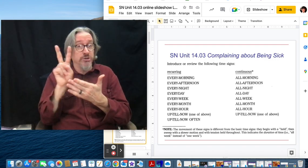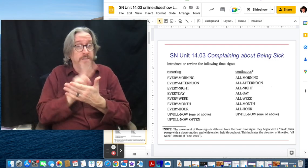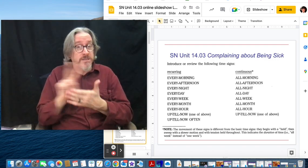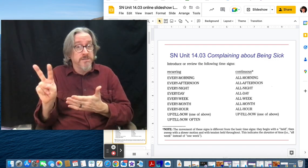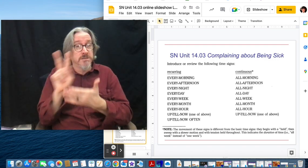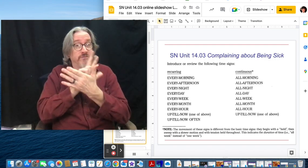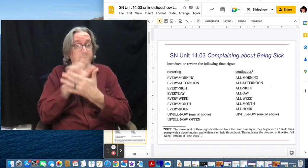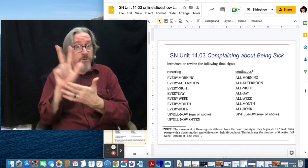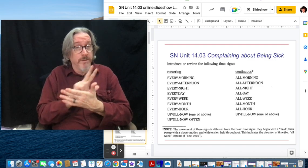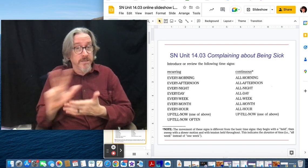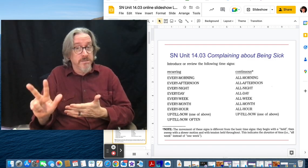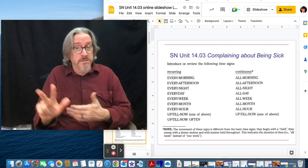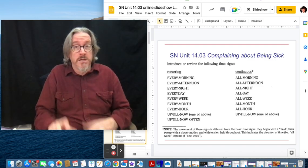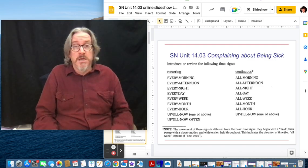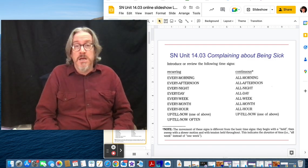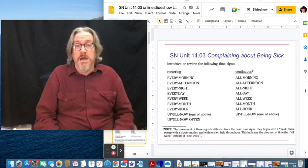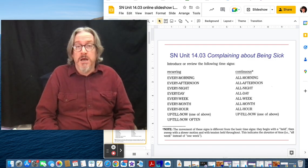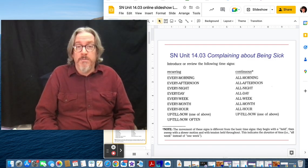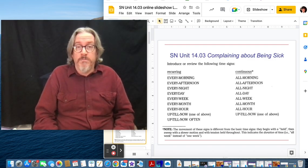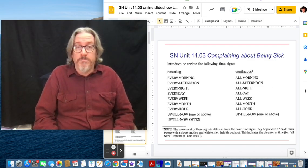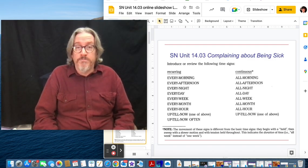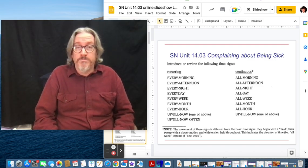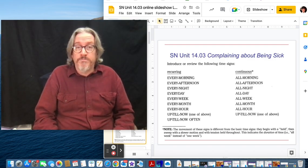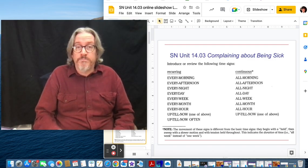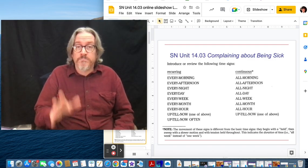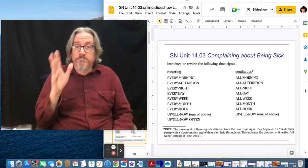every 2 weeks, every 3 weeks.